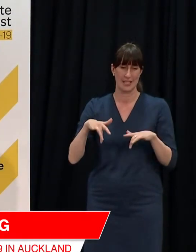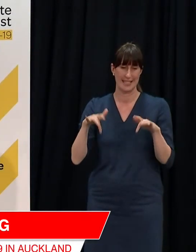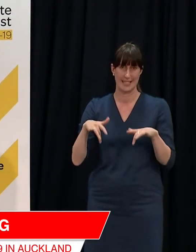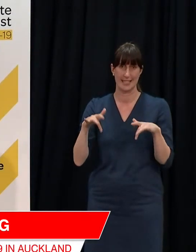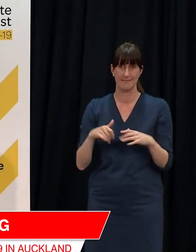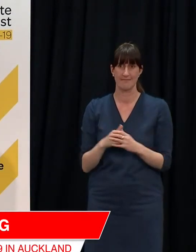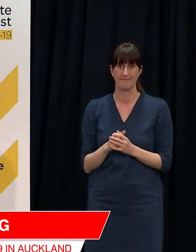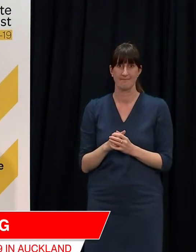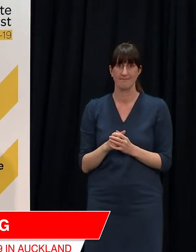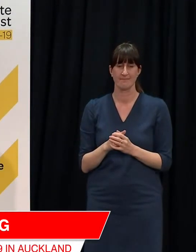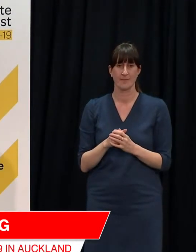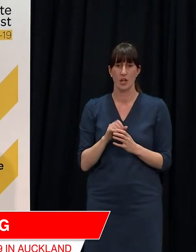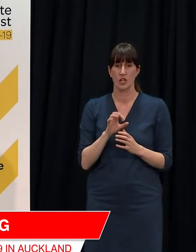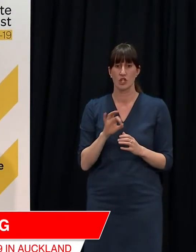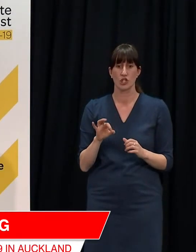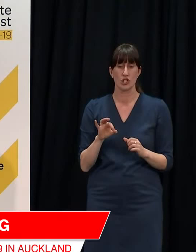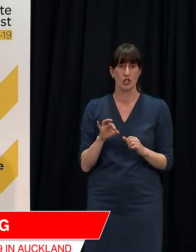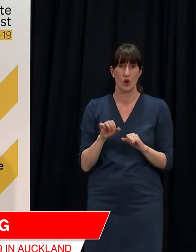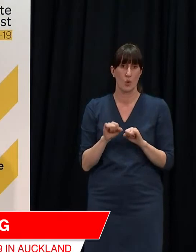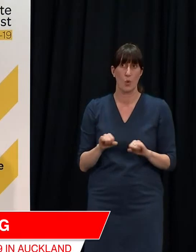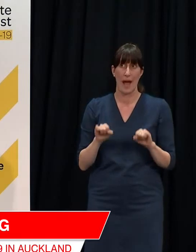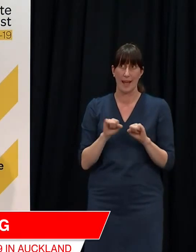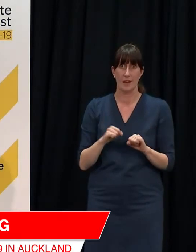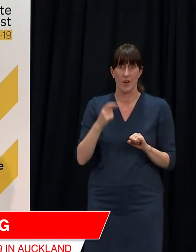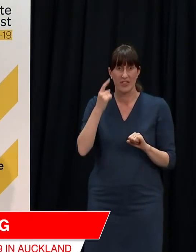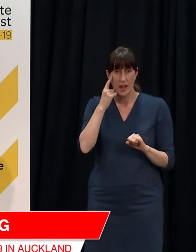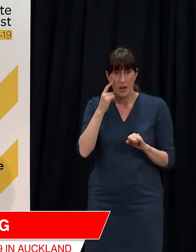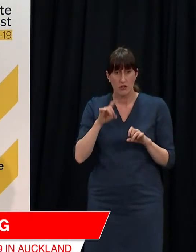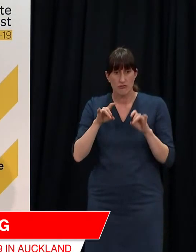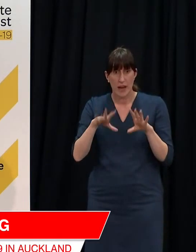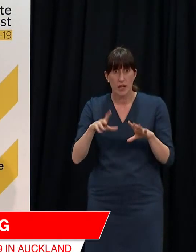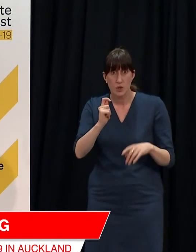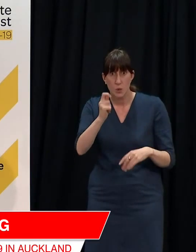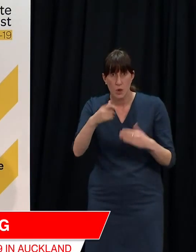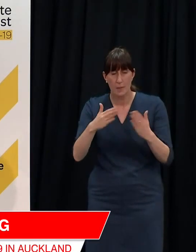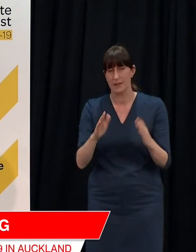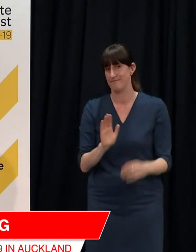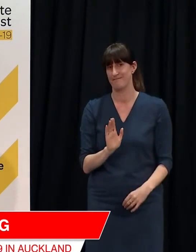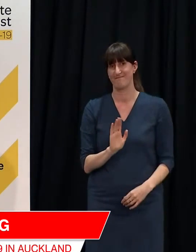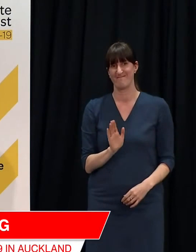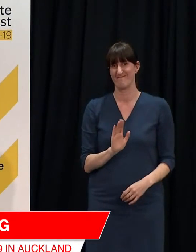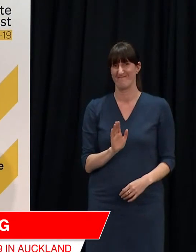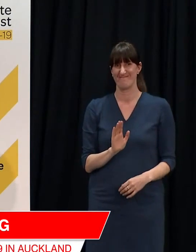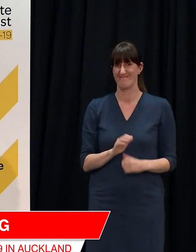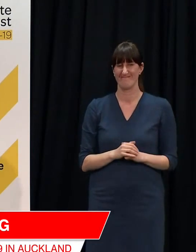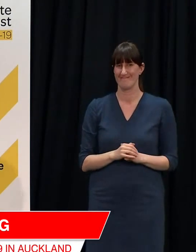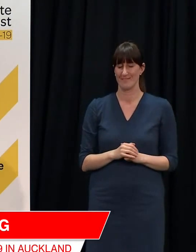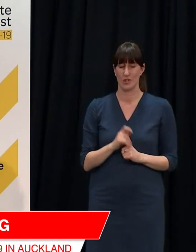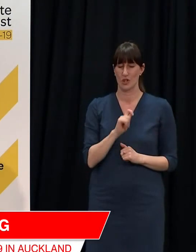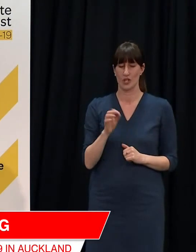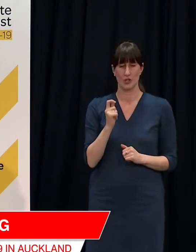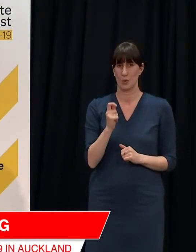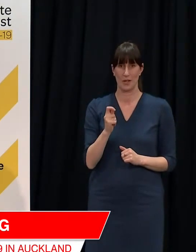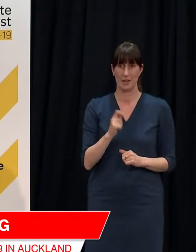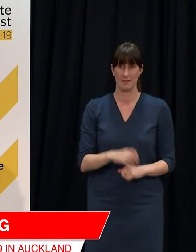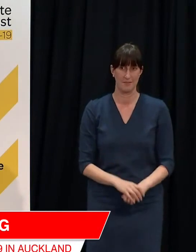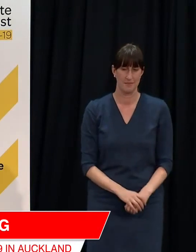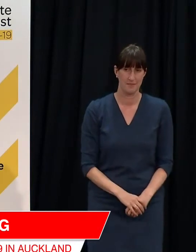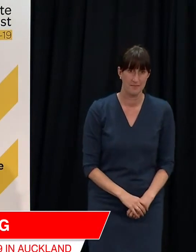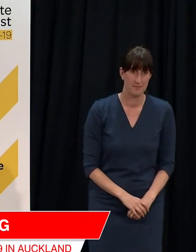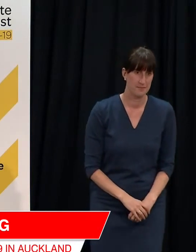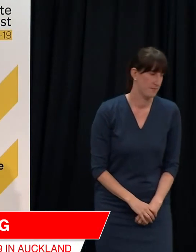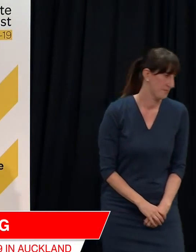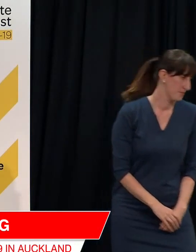suggests that people shouldn't be holding their breath for borders between New Zealand and Australia to reopen in the immediate future. Lower case